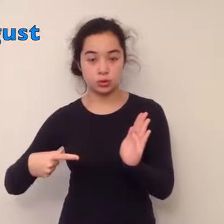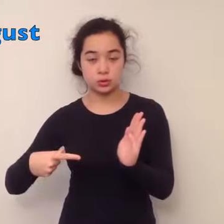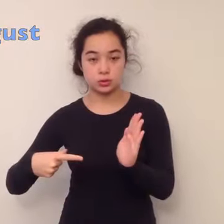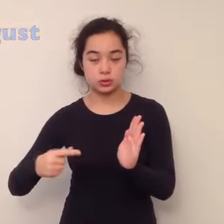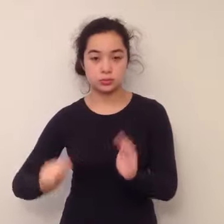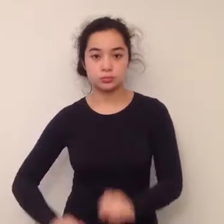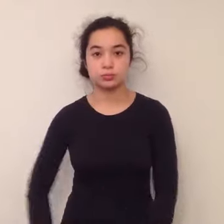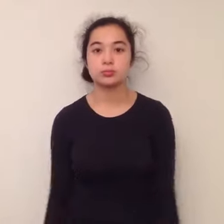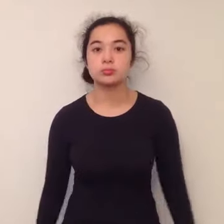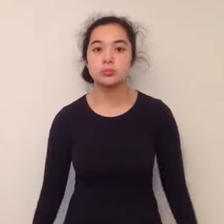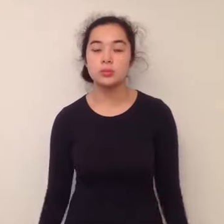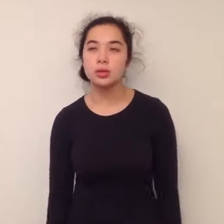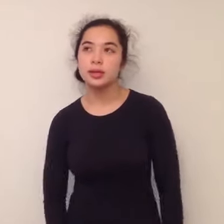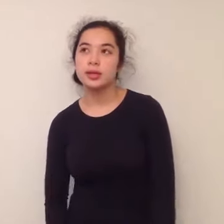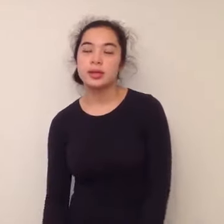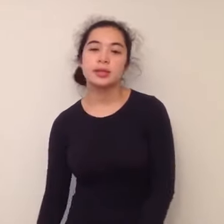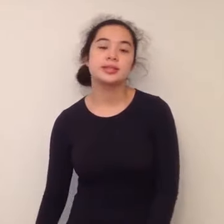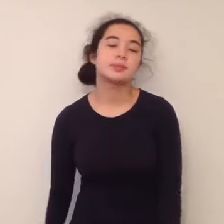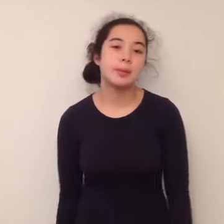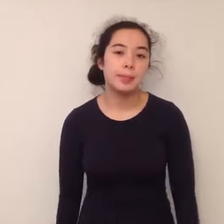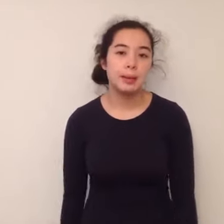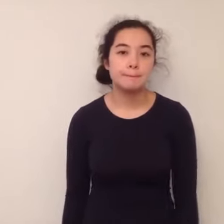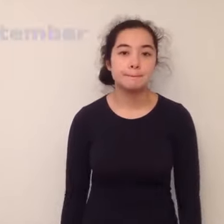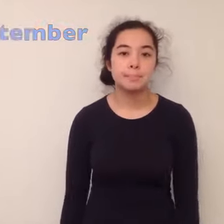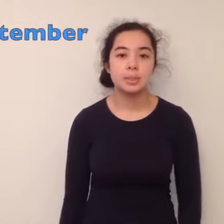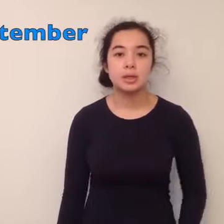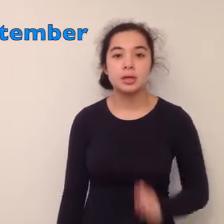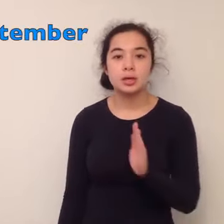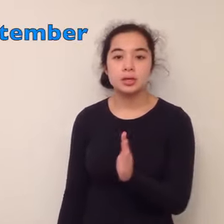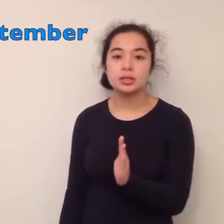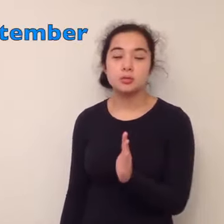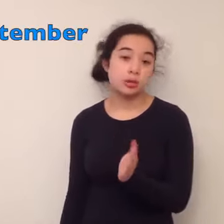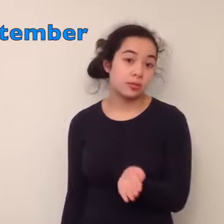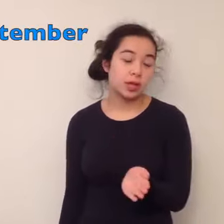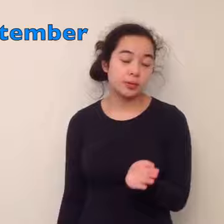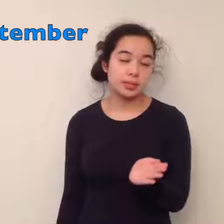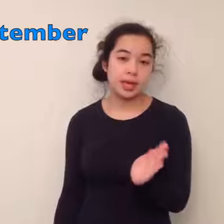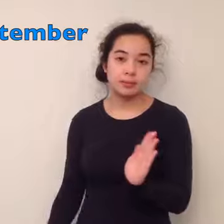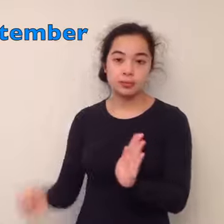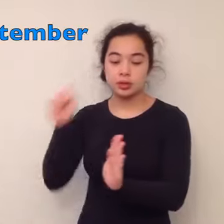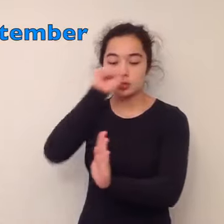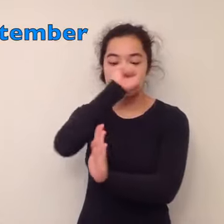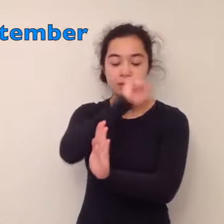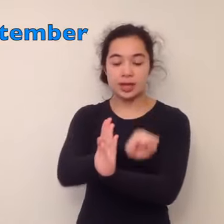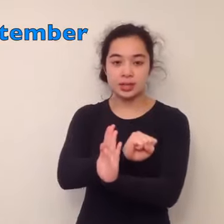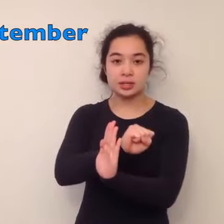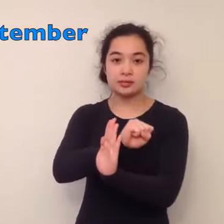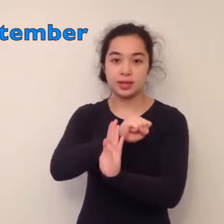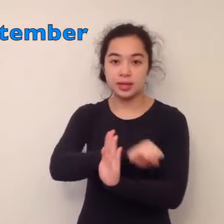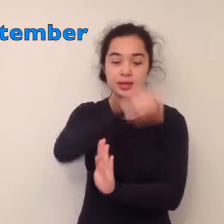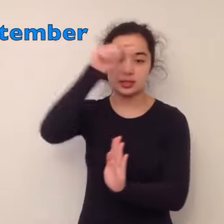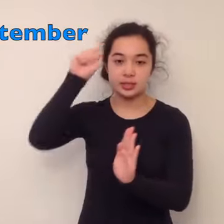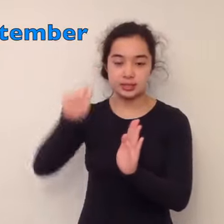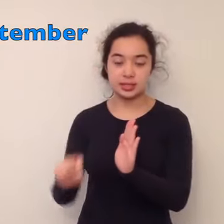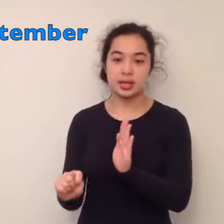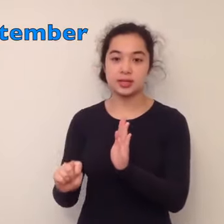August. And then September, this is one of the regular ones again, and you take your S hand over here, T hand over